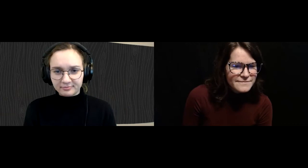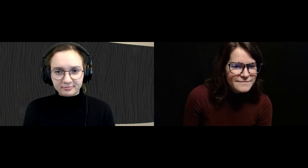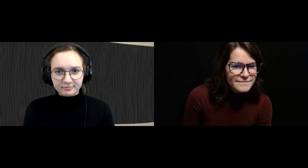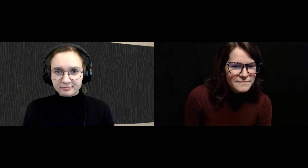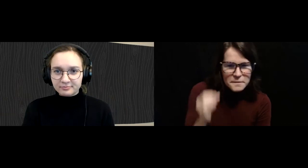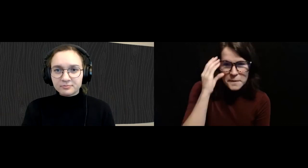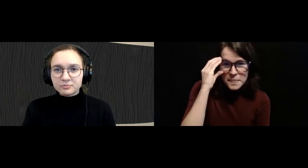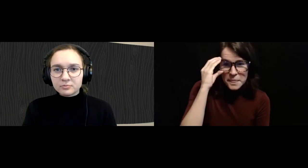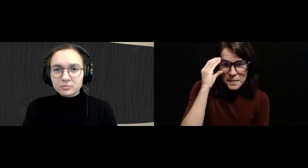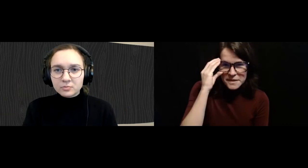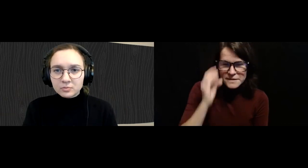Sharon.